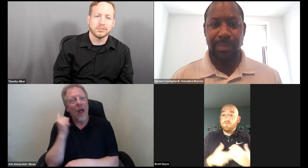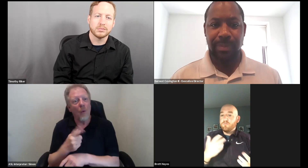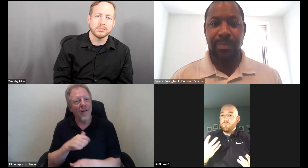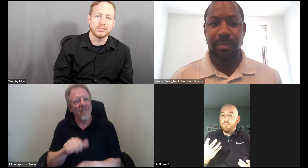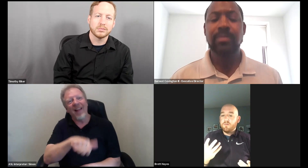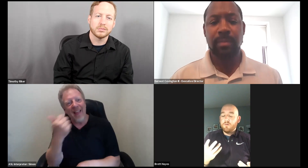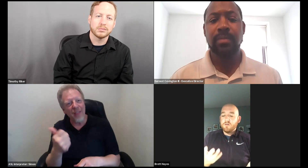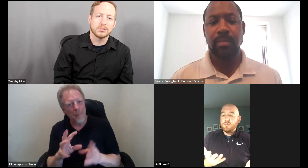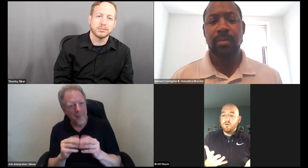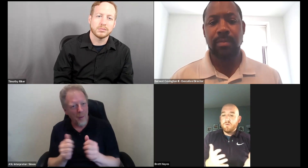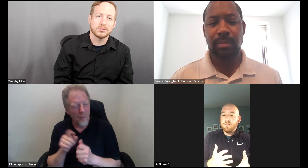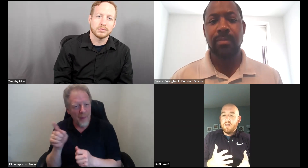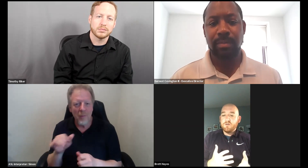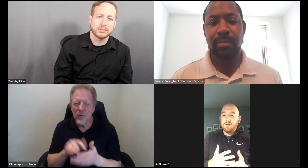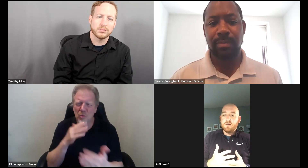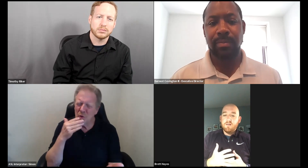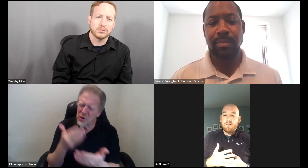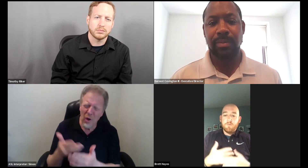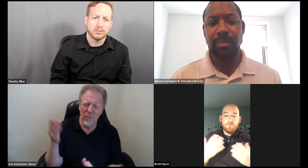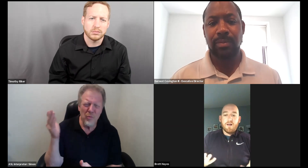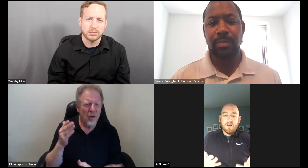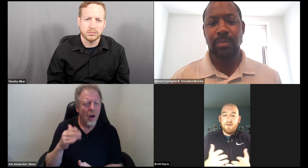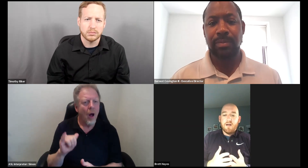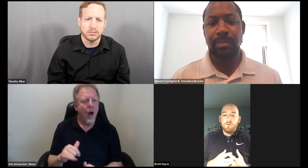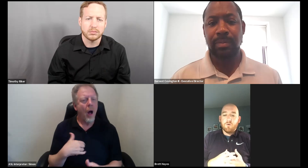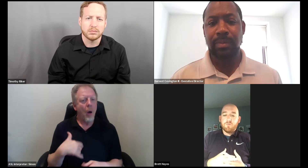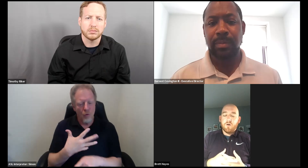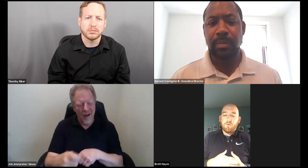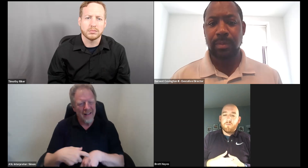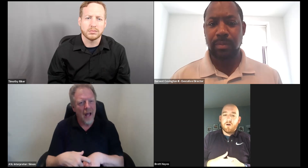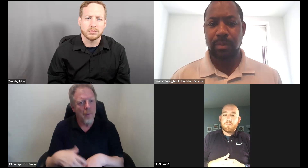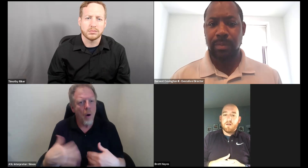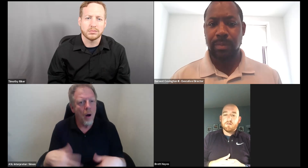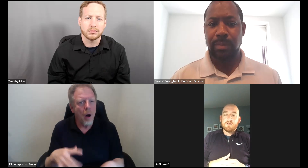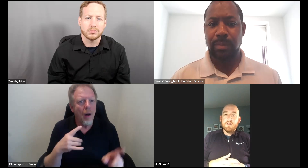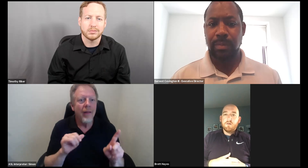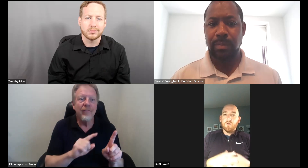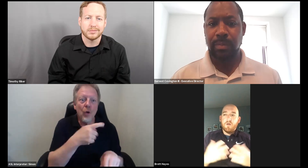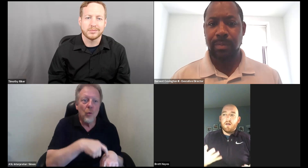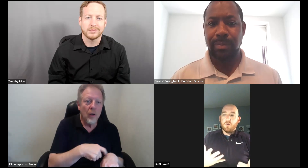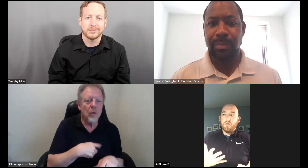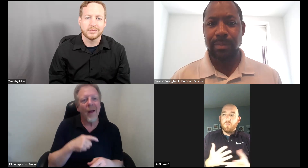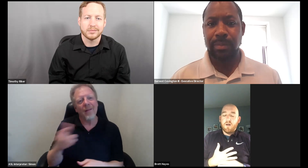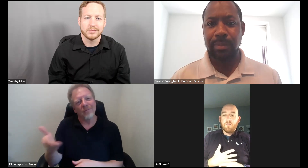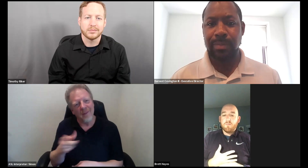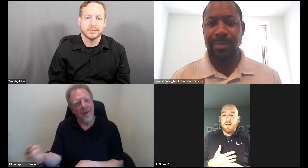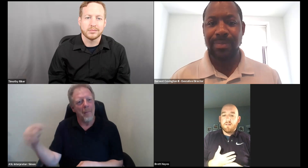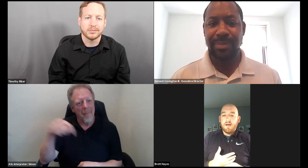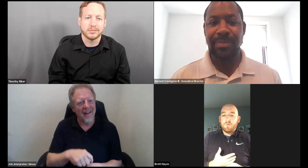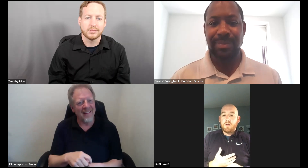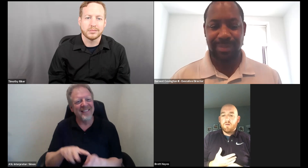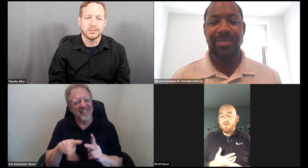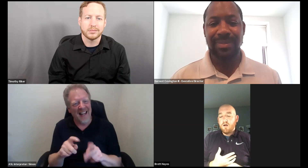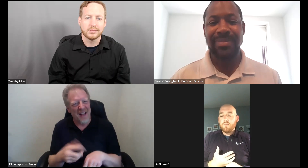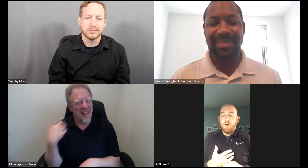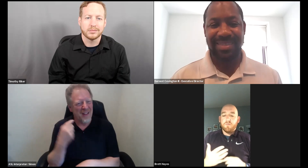because it was such a good presentation that we ran out of time to go through our normal update. So we had a quick 1-hour meeting last